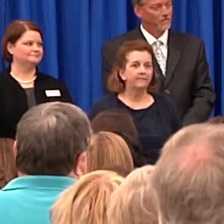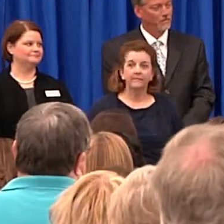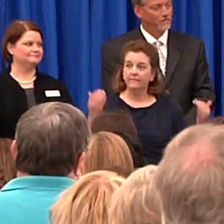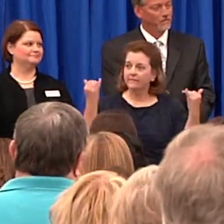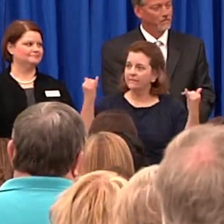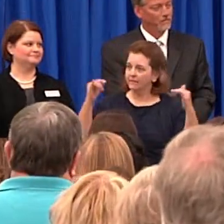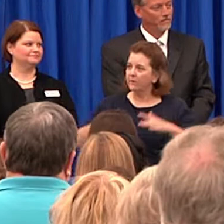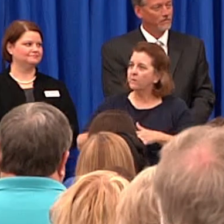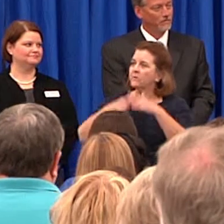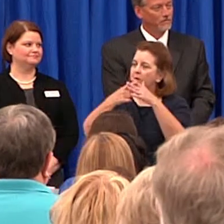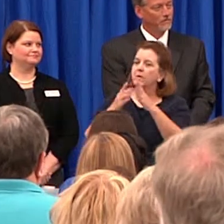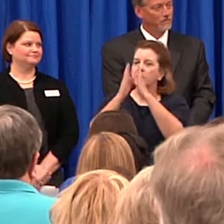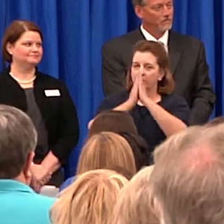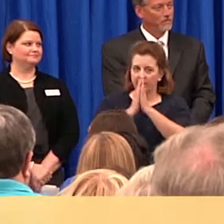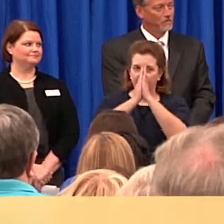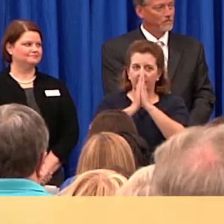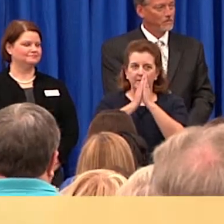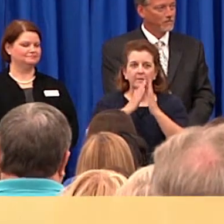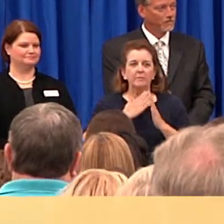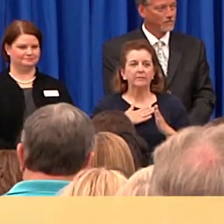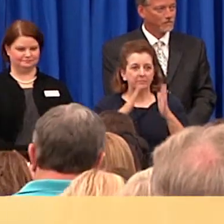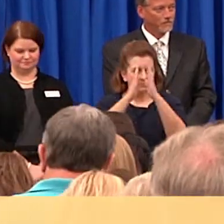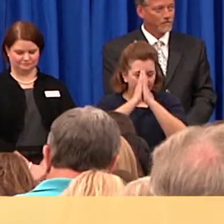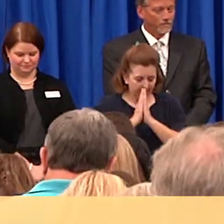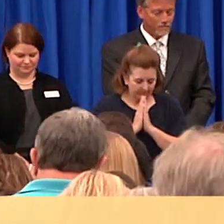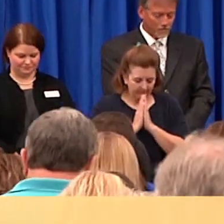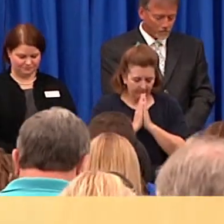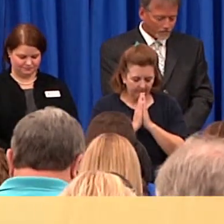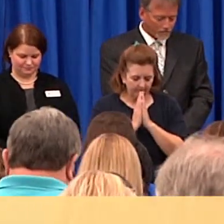We would like to start with a prayer. Please bow your heads.